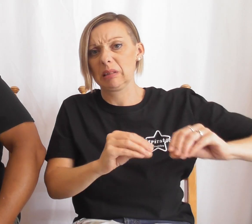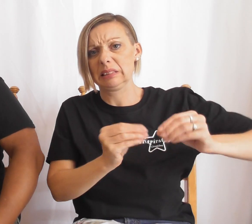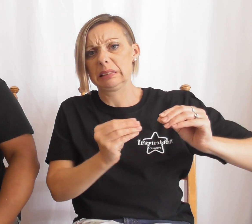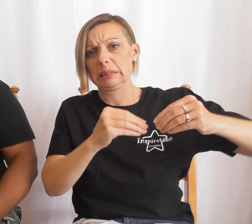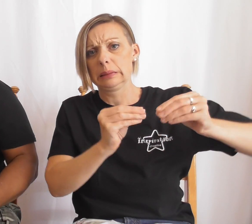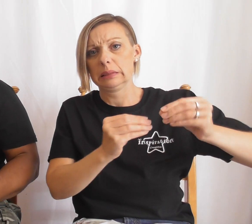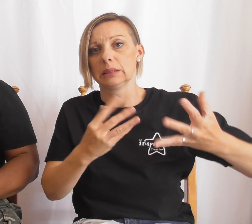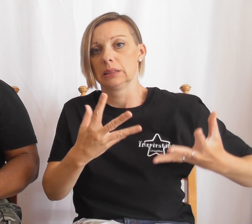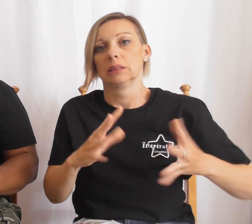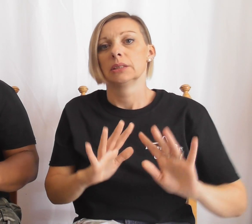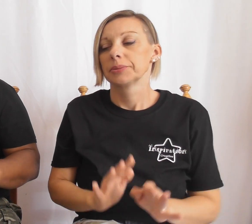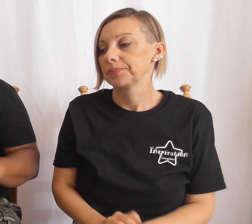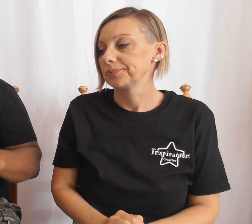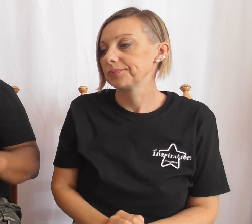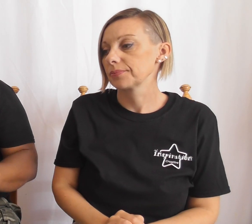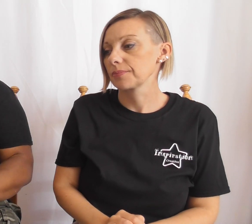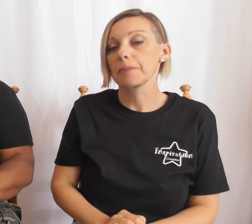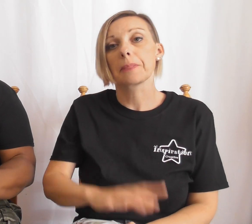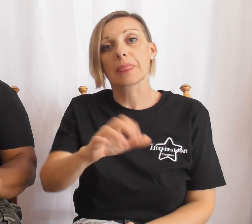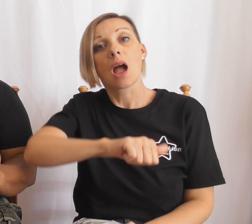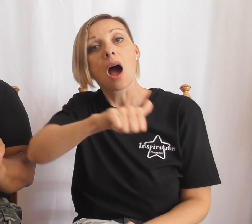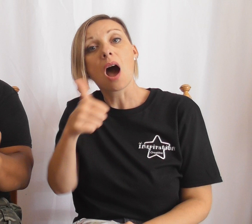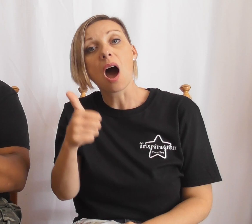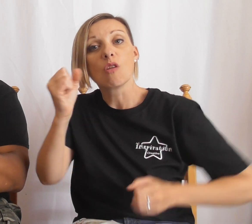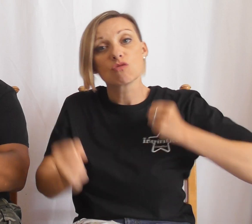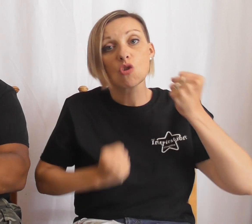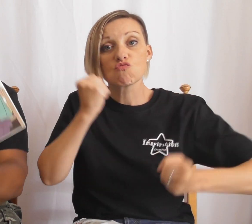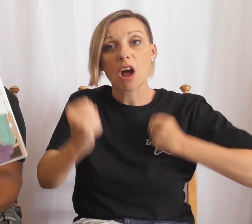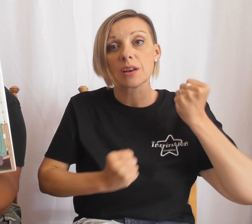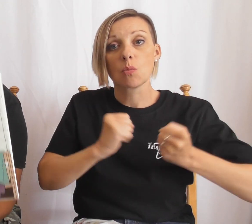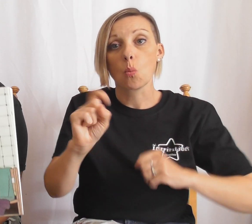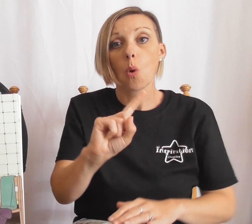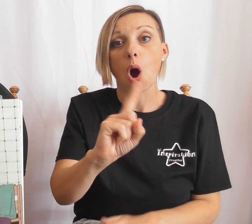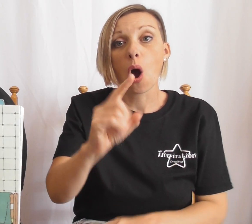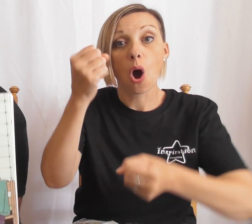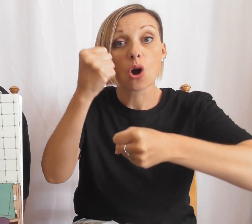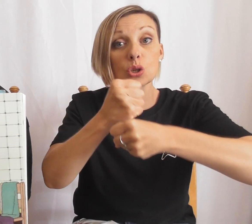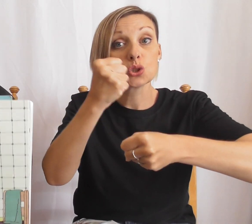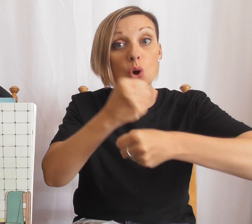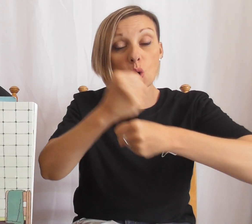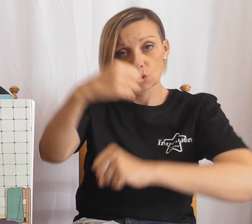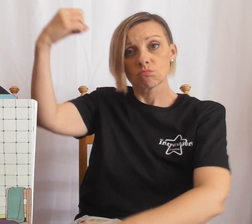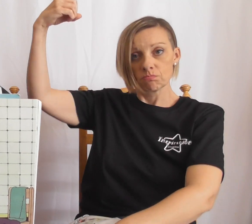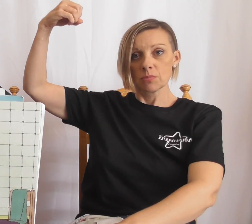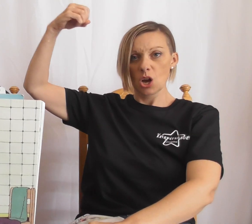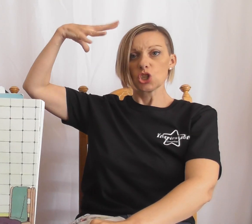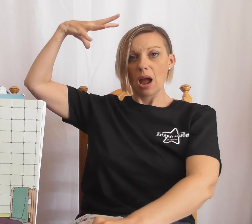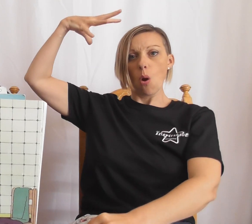get stiff and very smelly. But after his run, George, straight in the